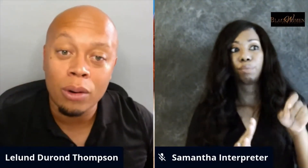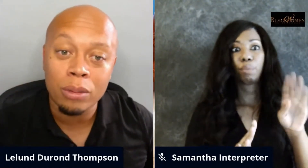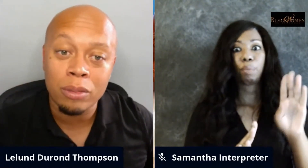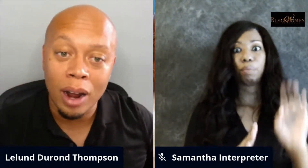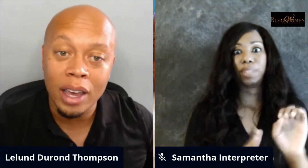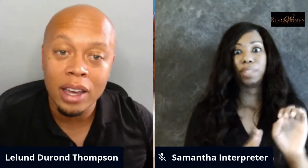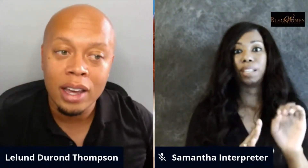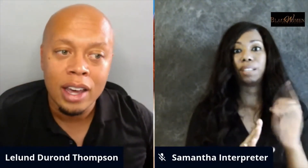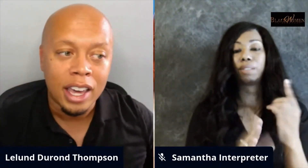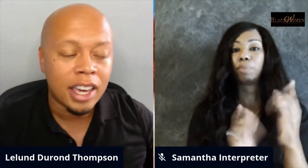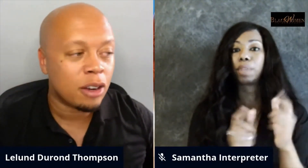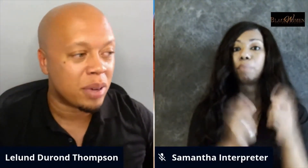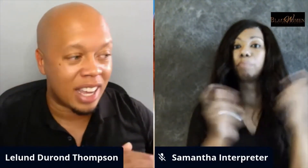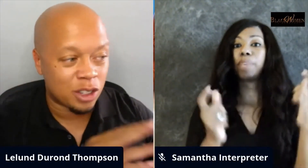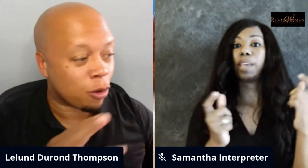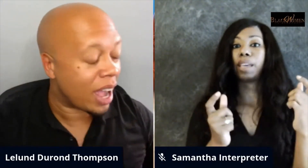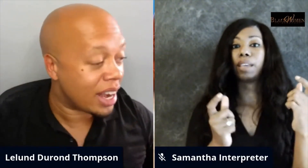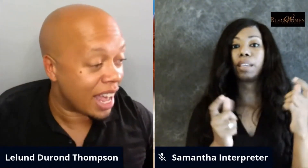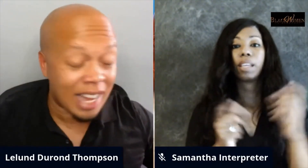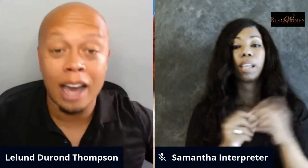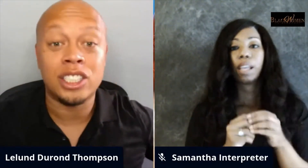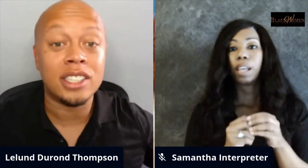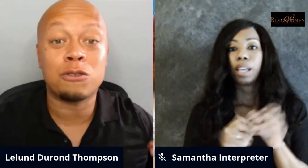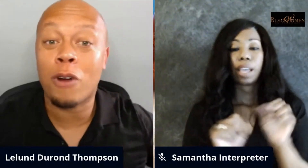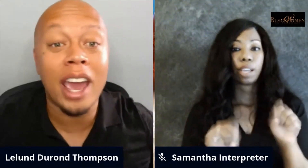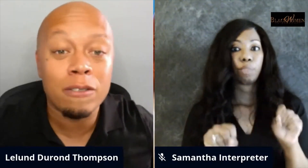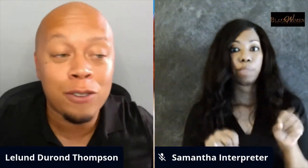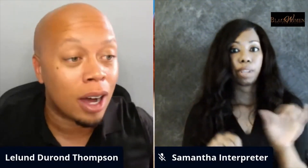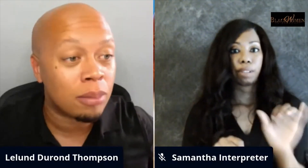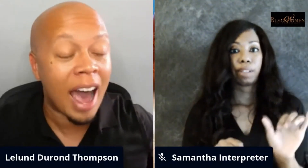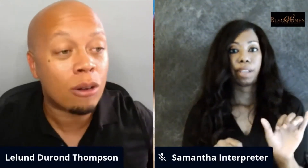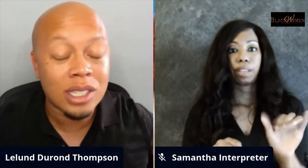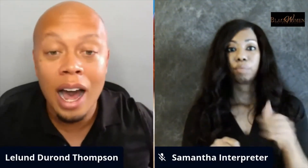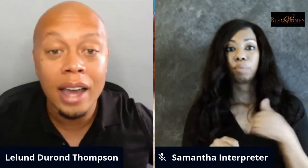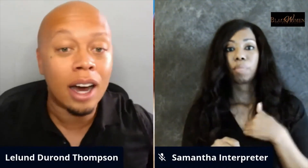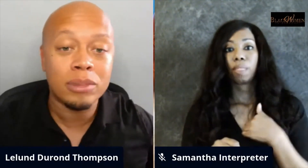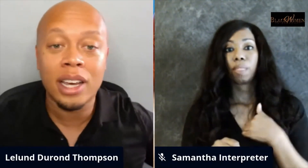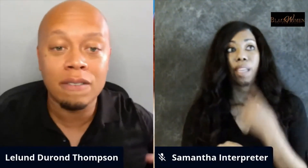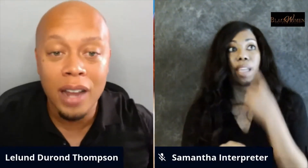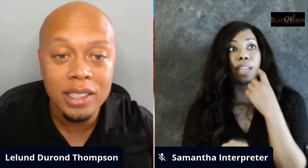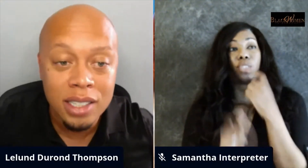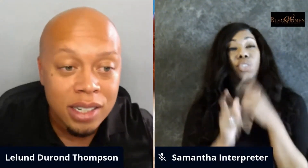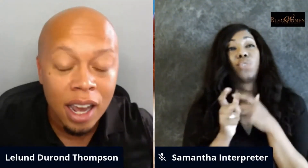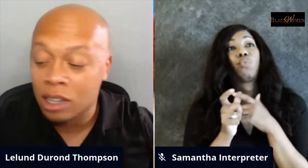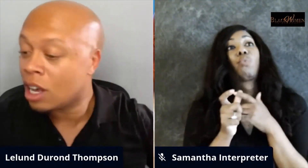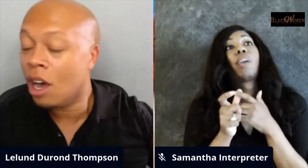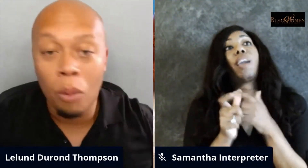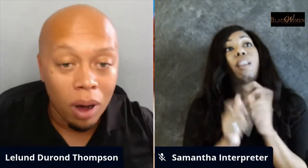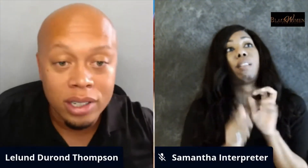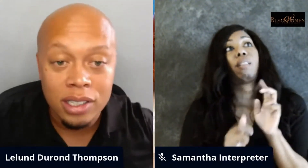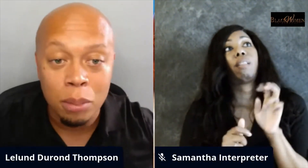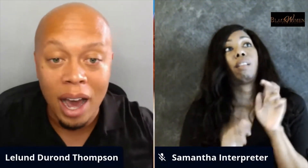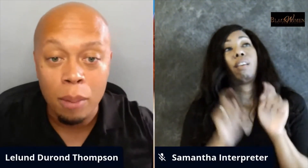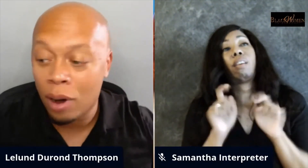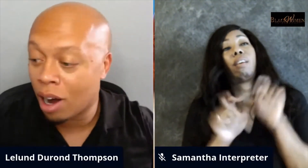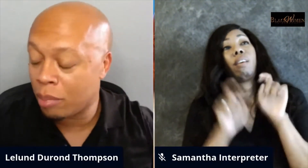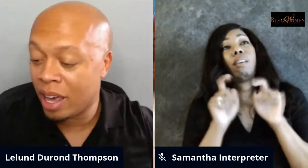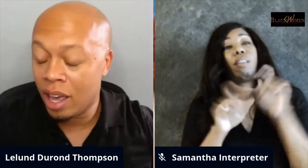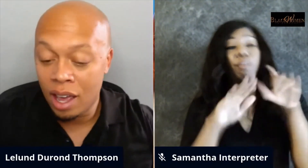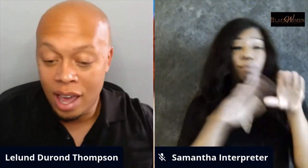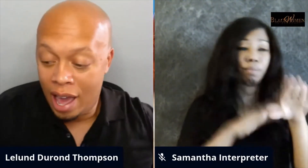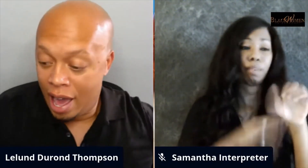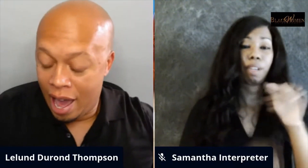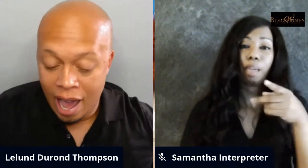at home, right? It can be as grand as I just ran from outside up 10 flights of stairs, walked into my